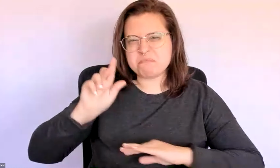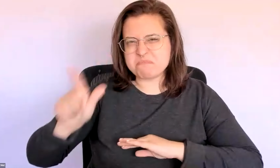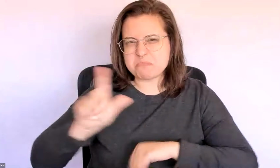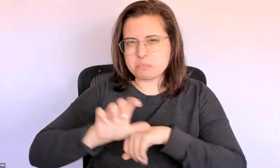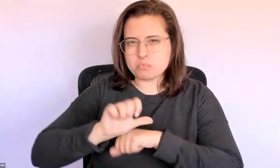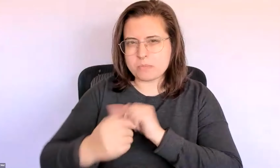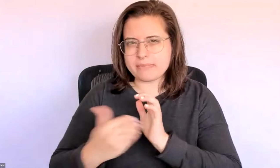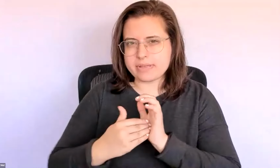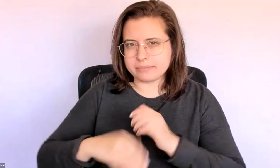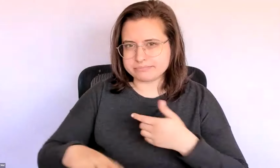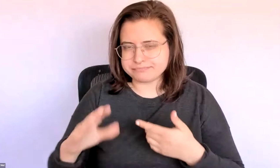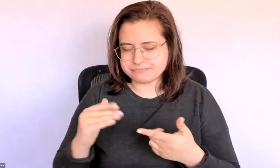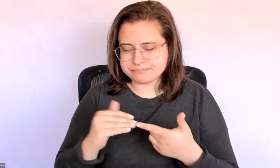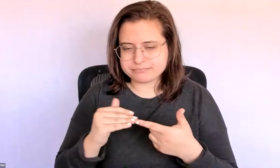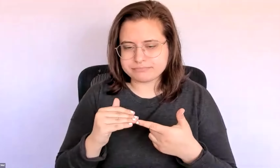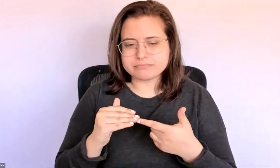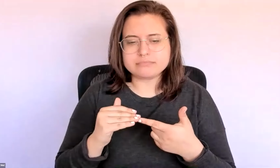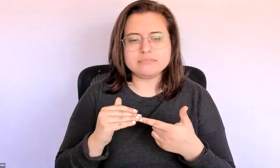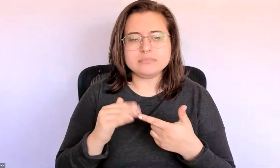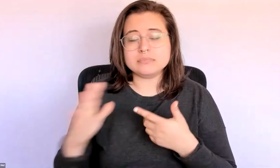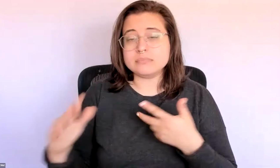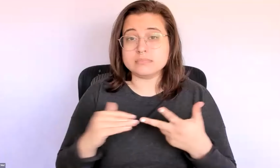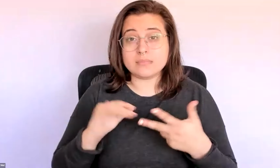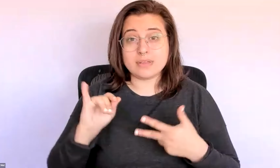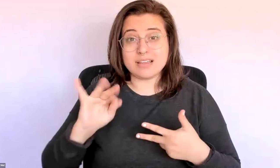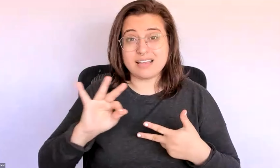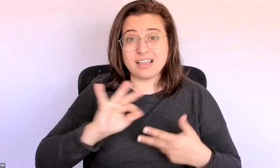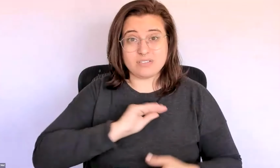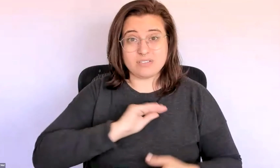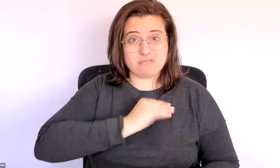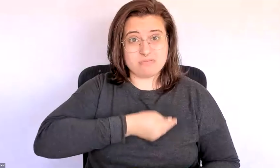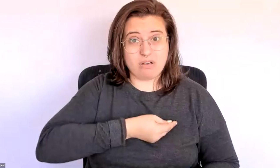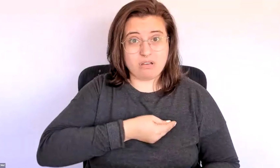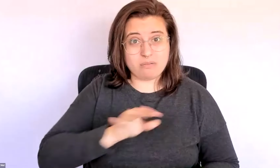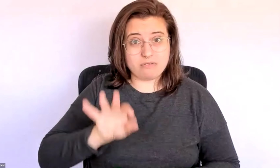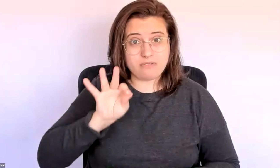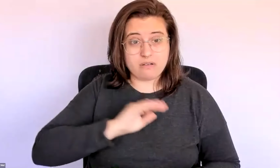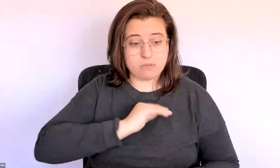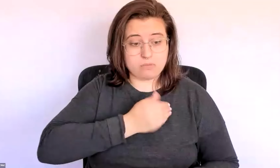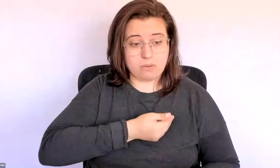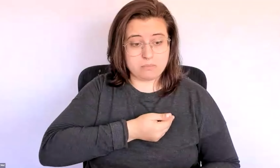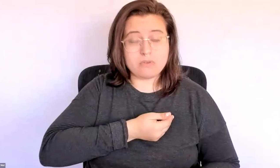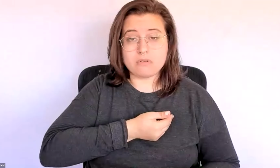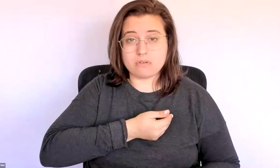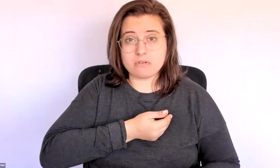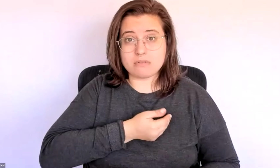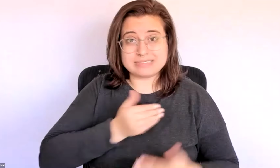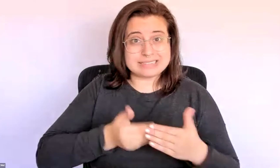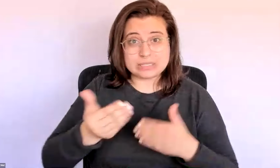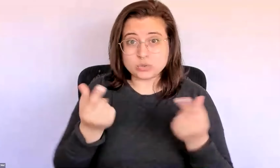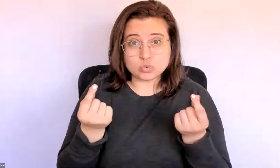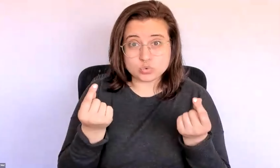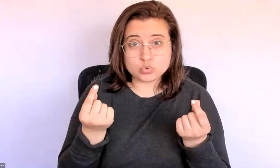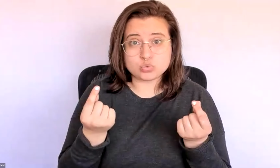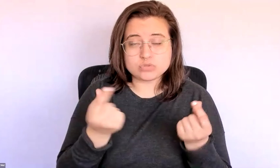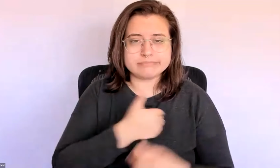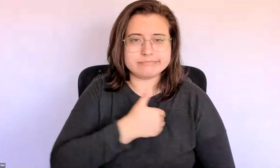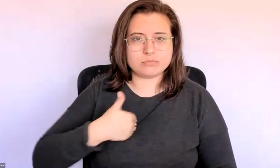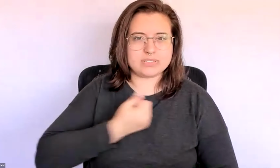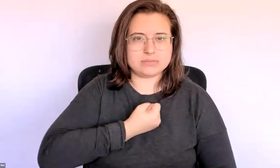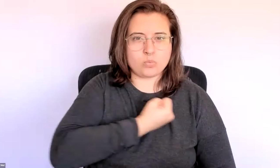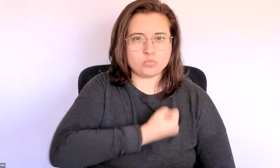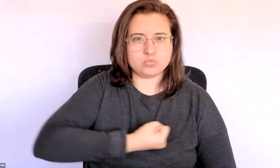further evaluate a lump, a breast ultrasound is the next step.